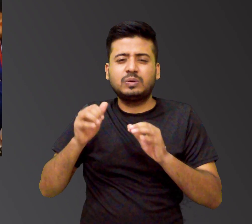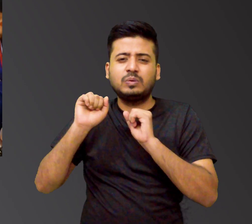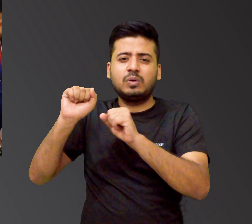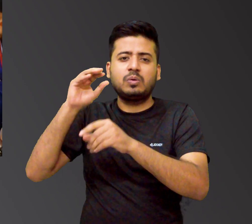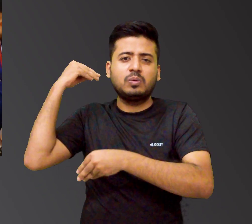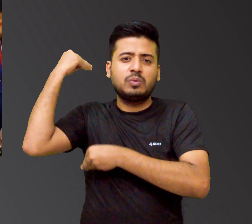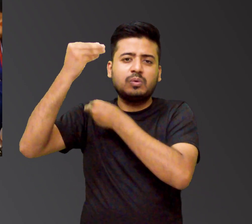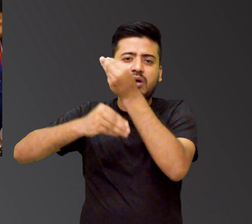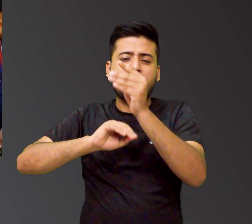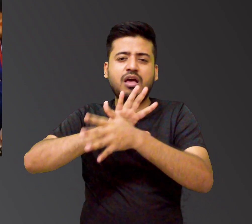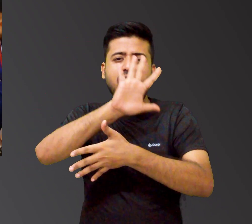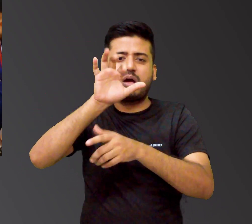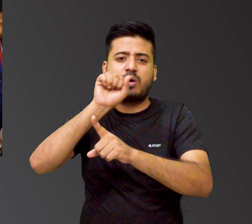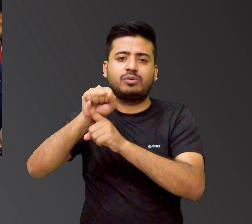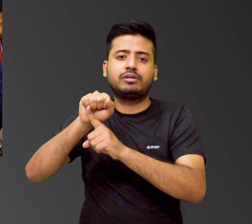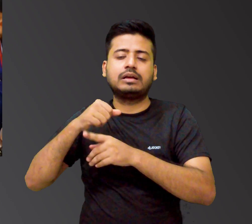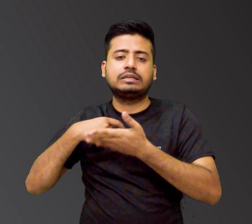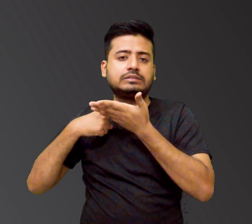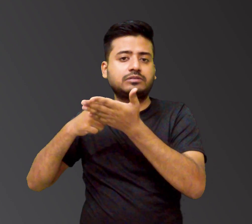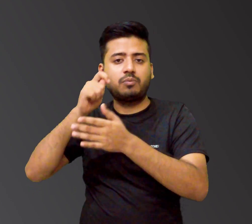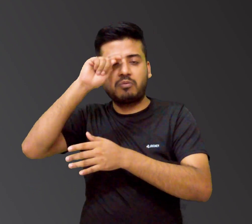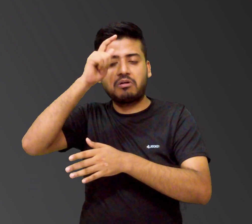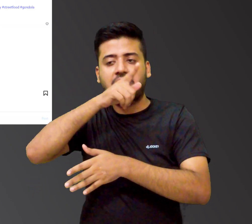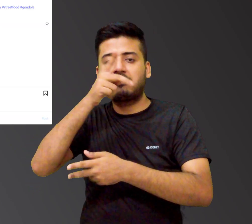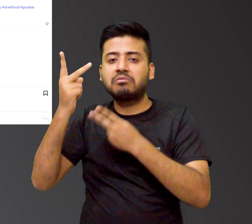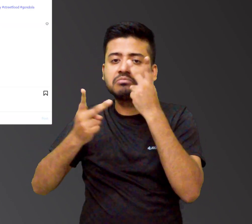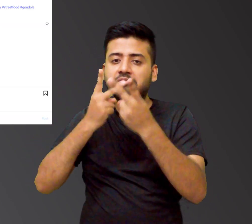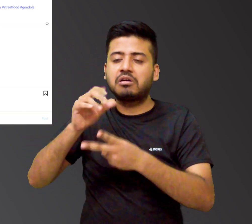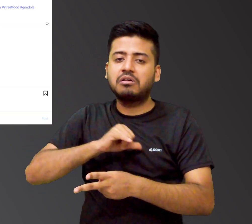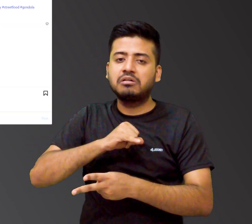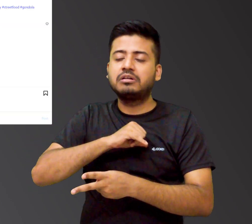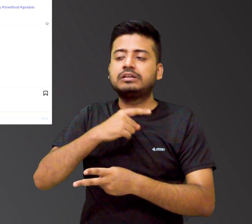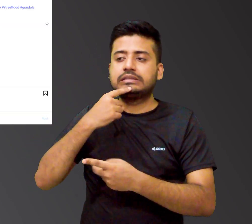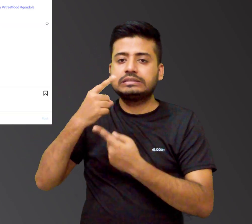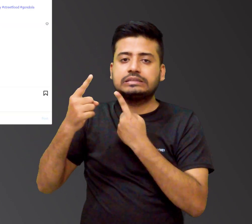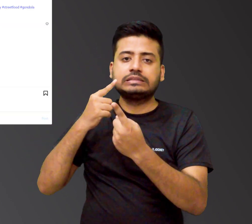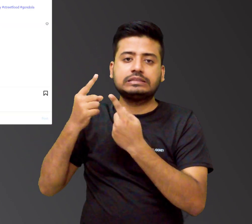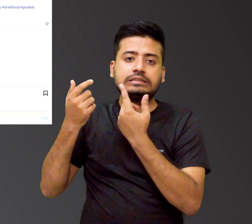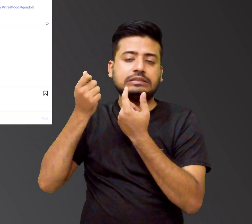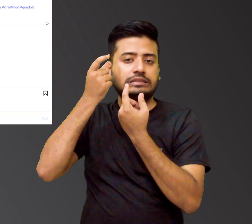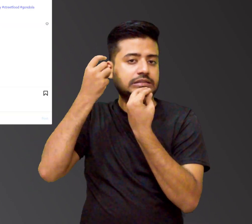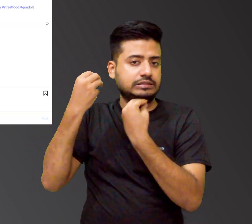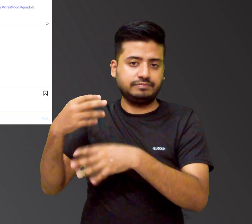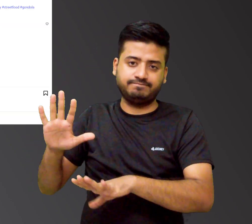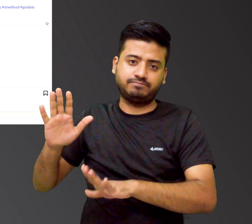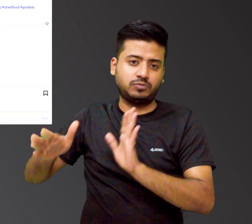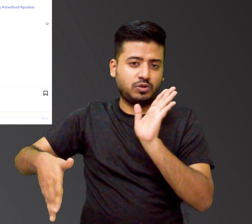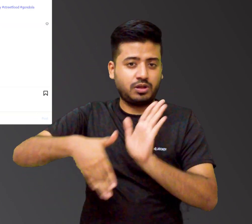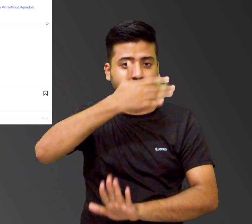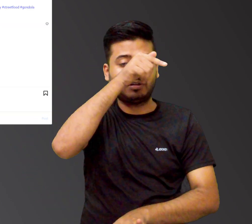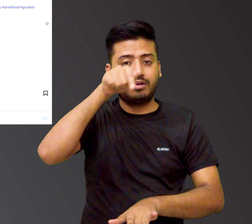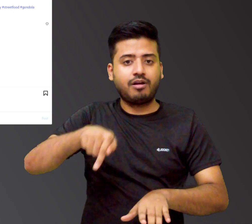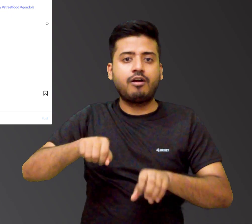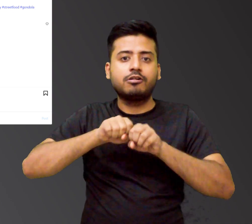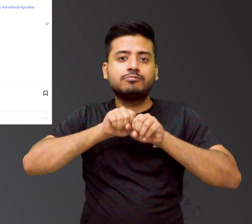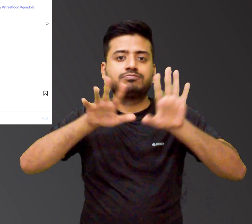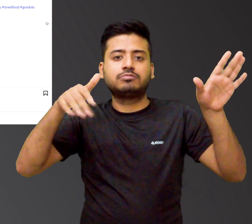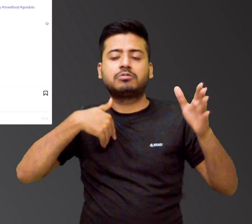what is known as a chicheria. In ancient times, the custom was to hang red flowers around a long stick, which would protrude